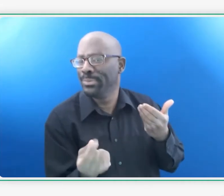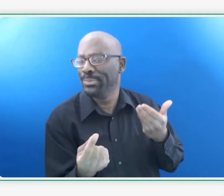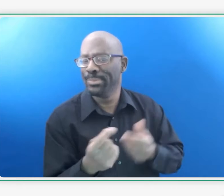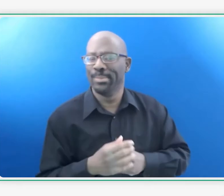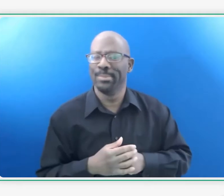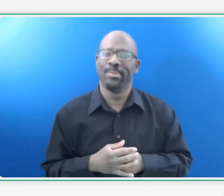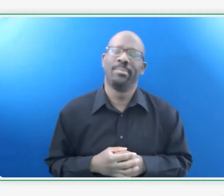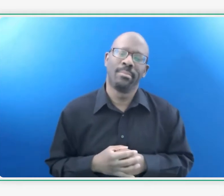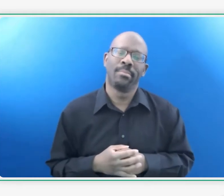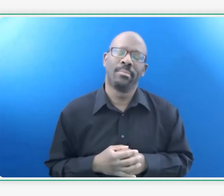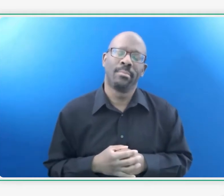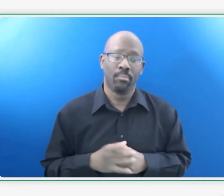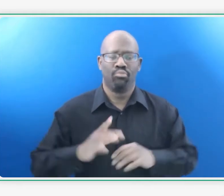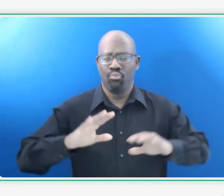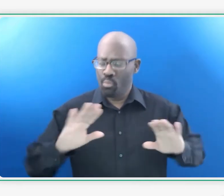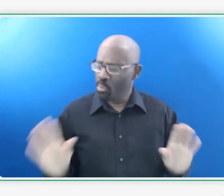recovery.